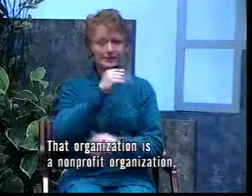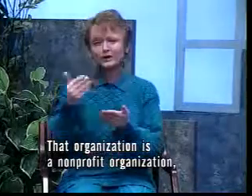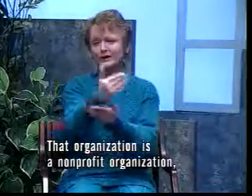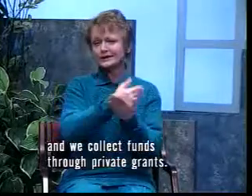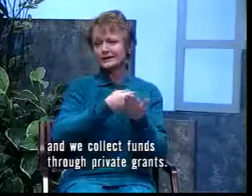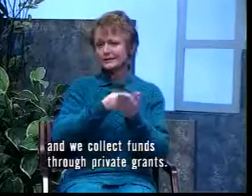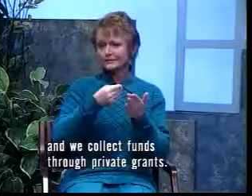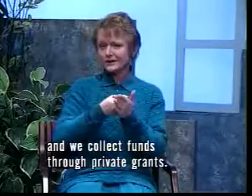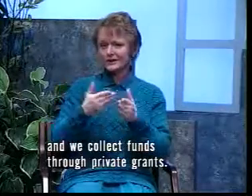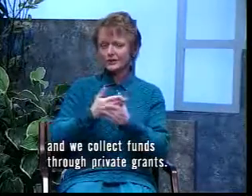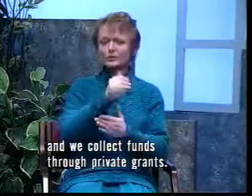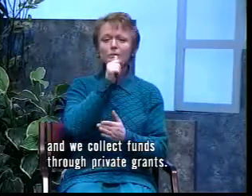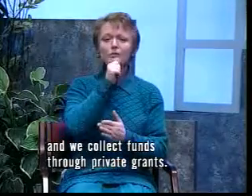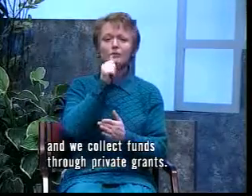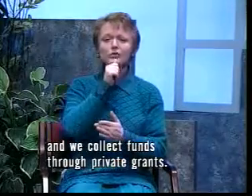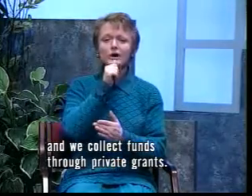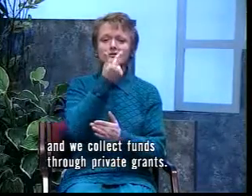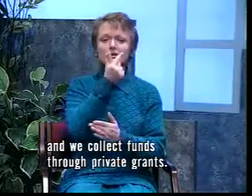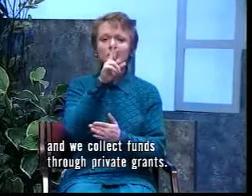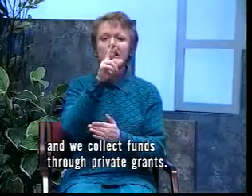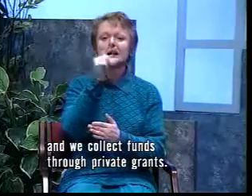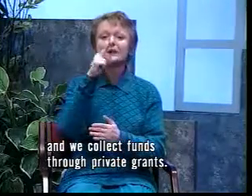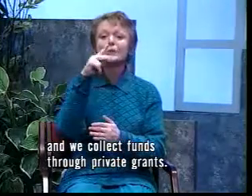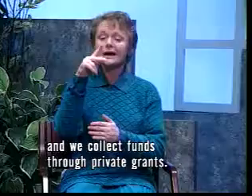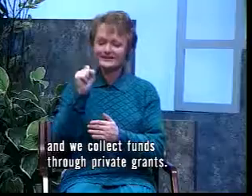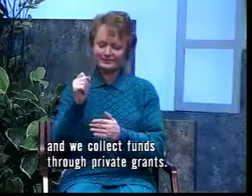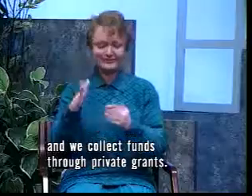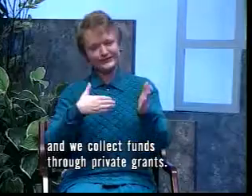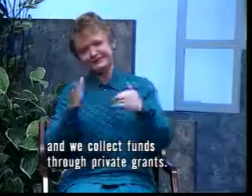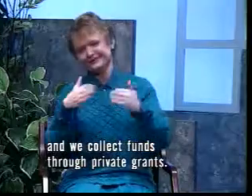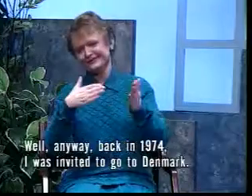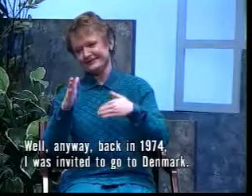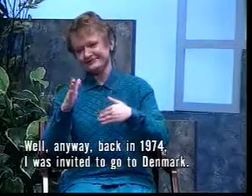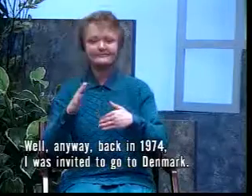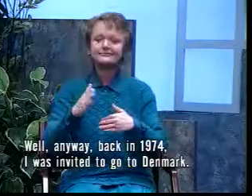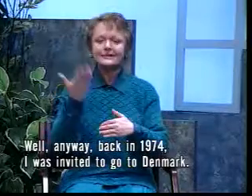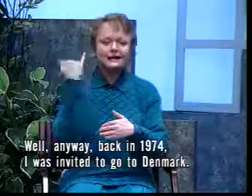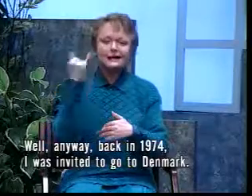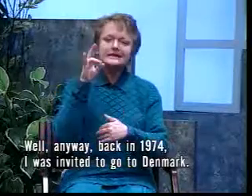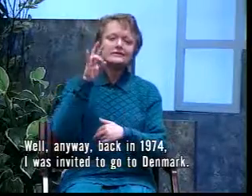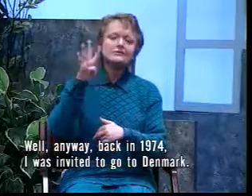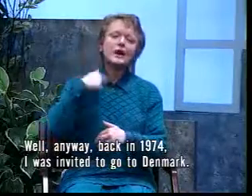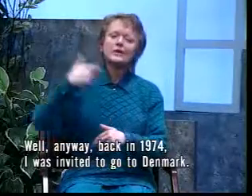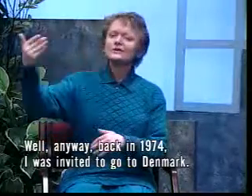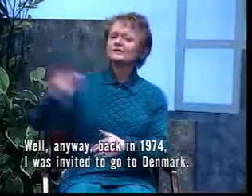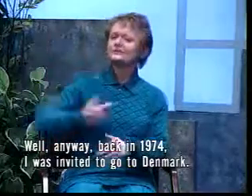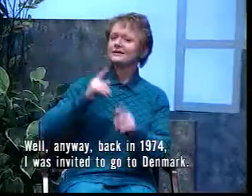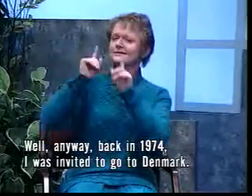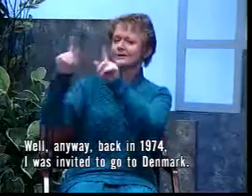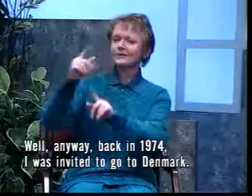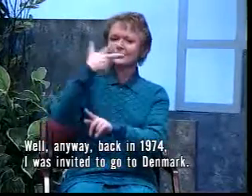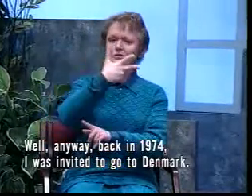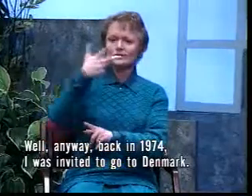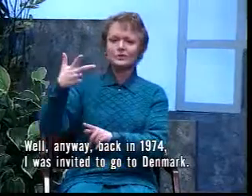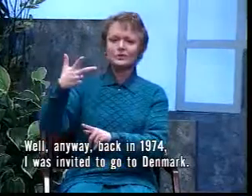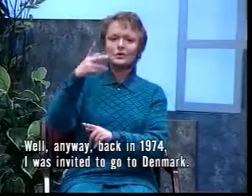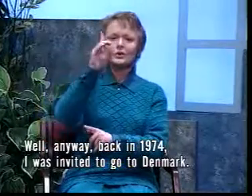organization, and we collect funds through private grants. Well, anyway, back in 1974, I was invited to go